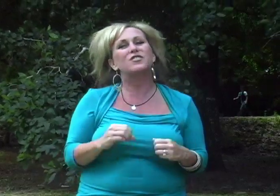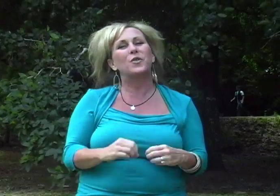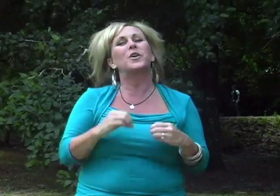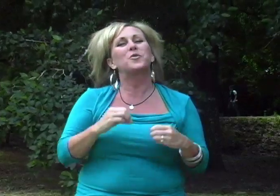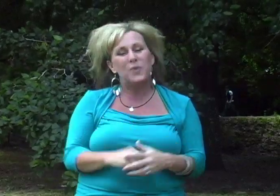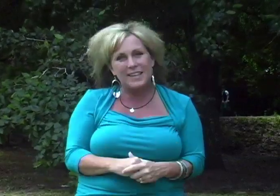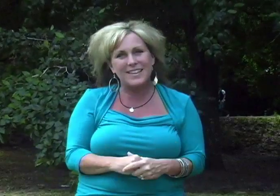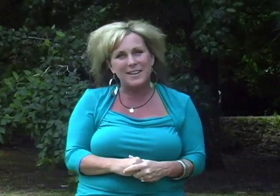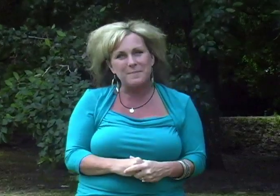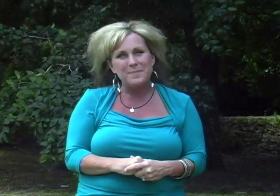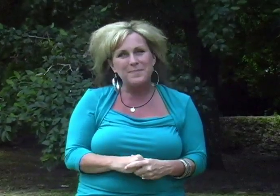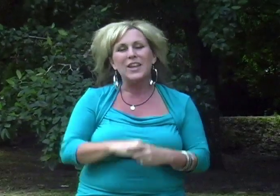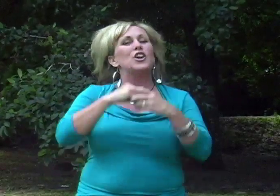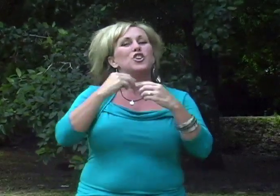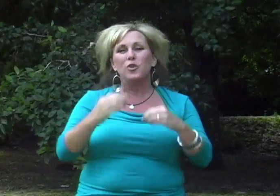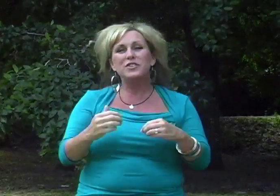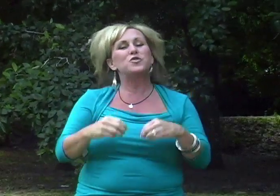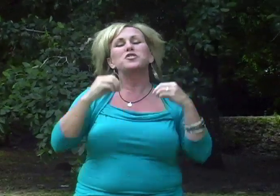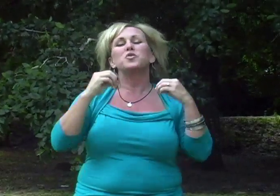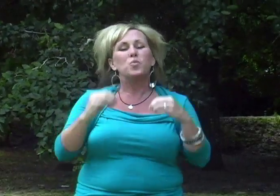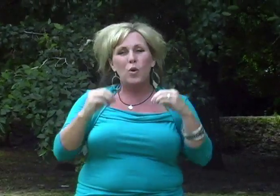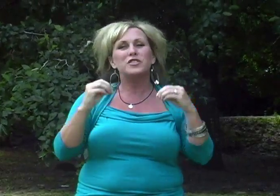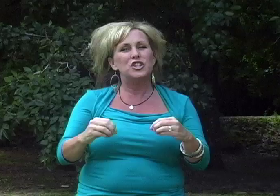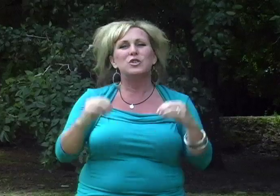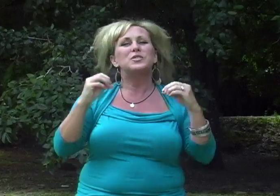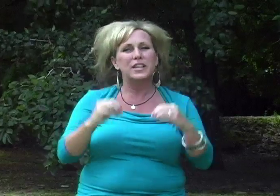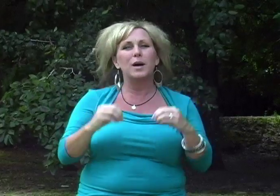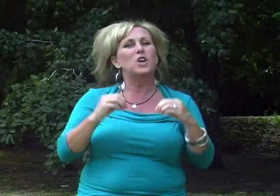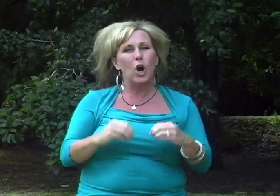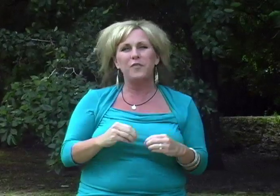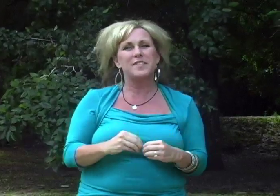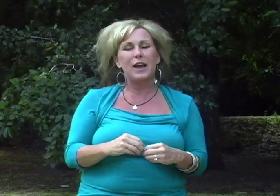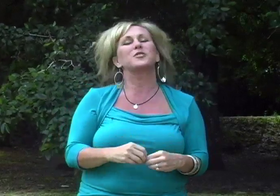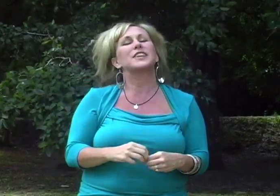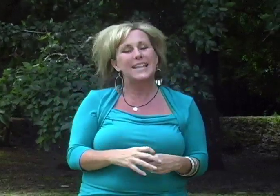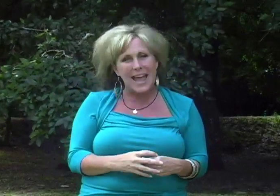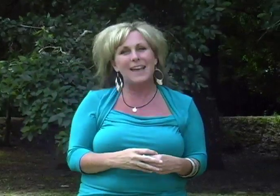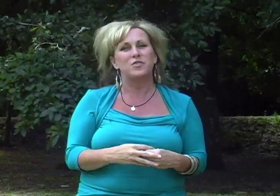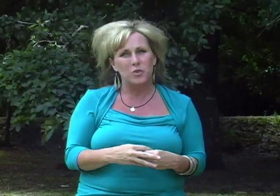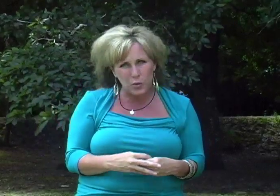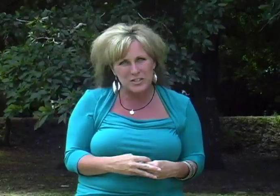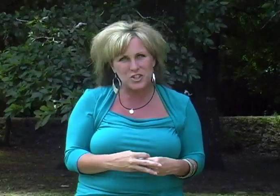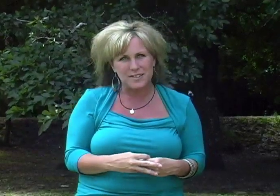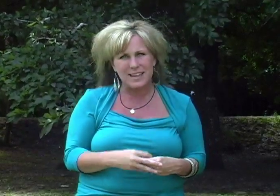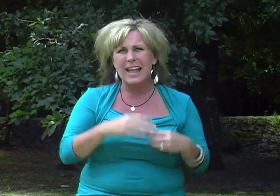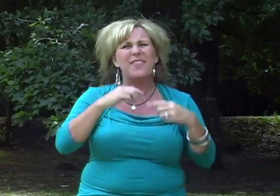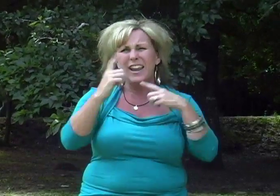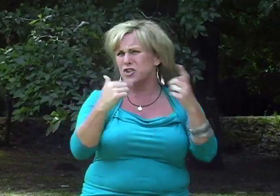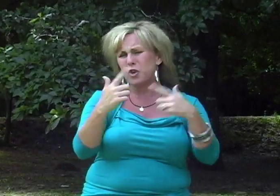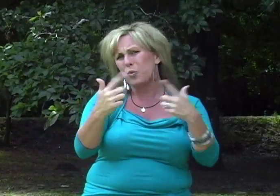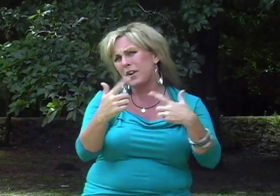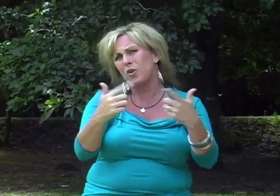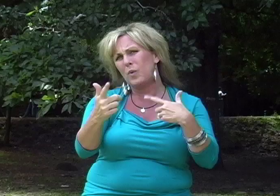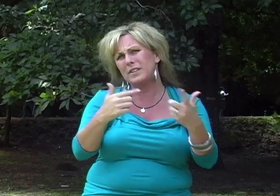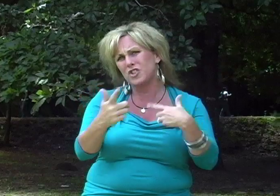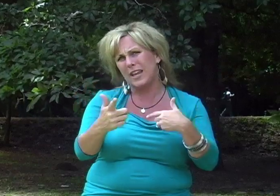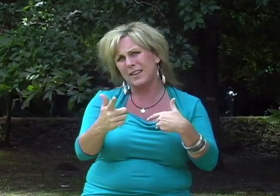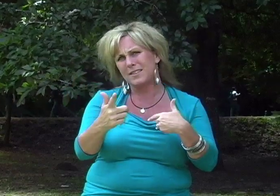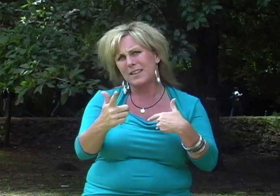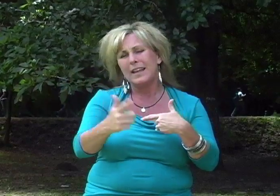for a reason. Your instructor wants you to come to office hours and ask questions. That is your one-on-one chance. Now